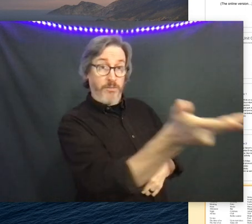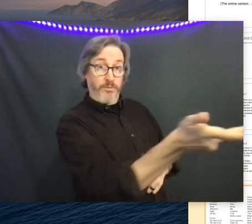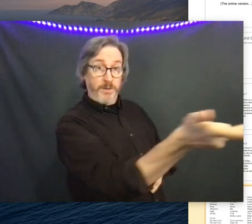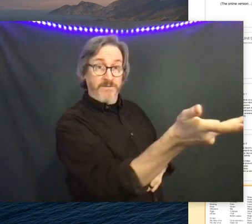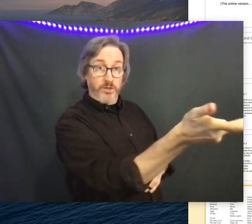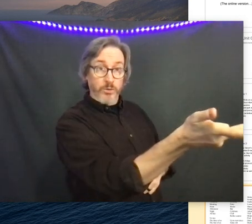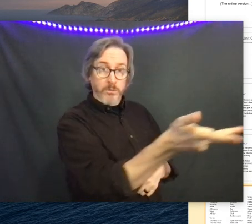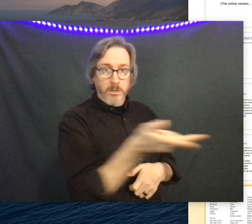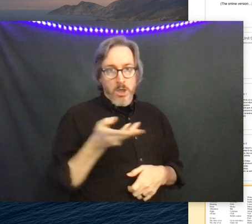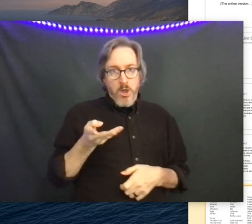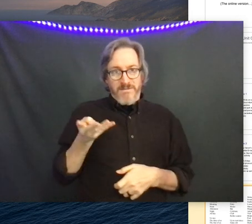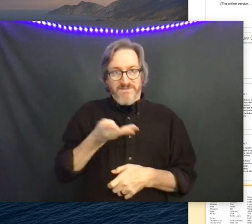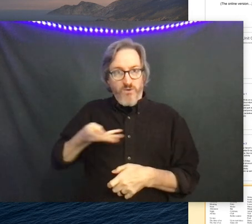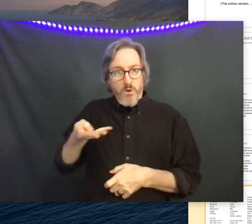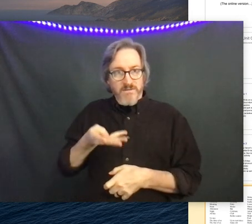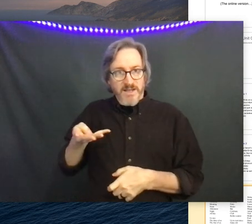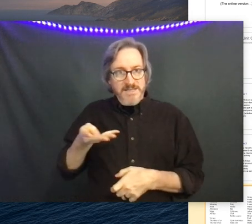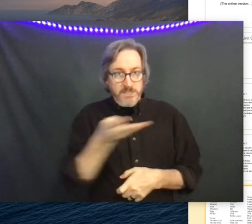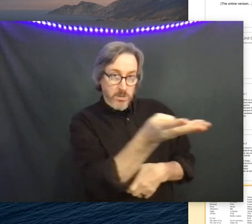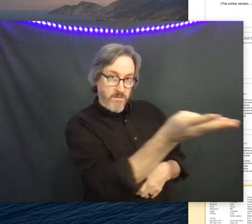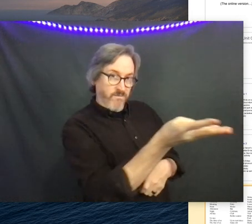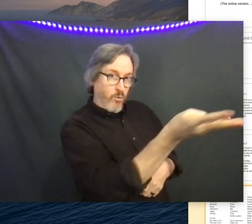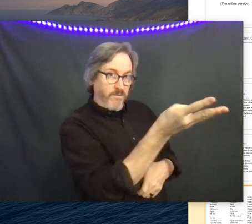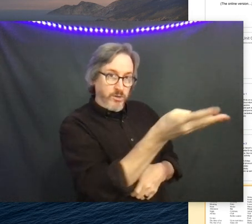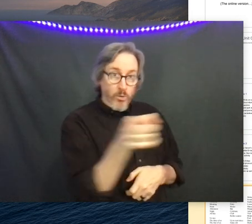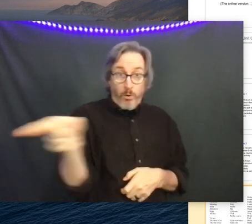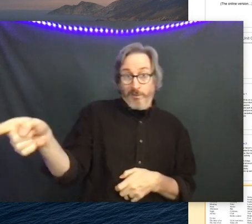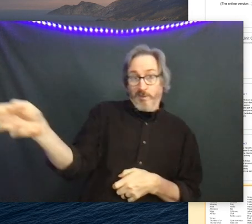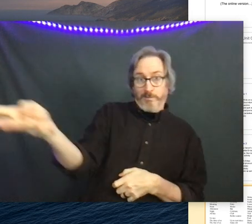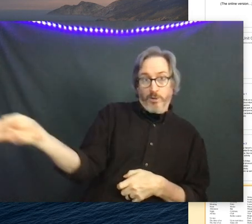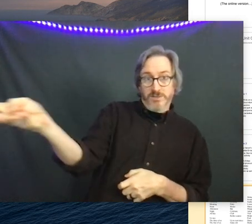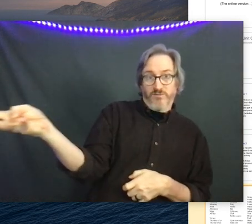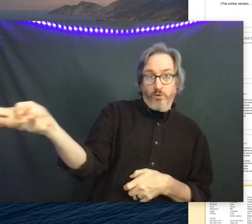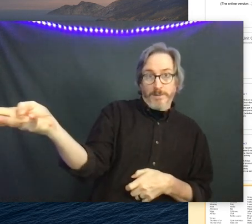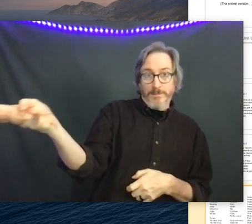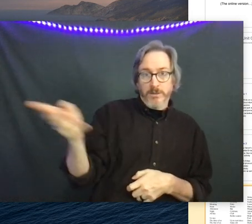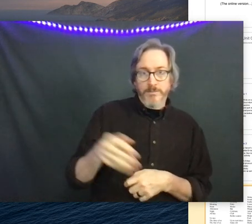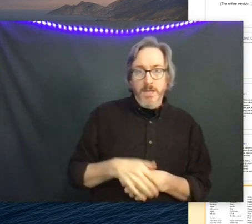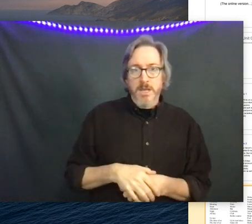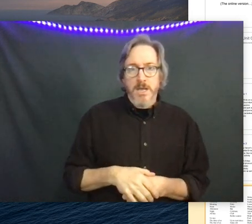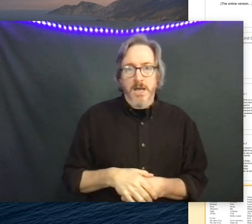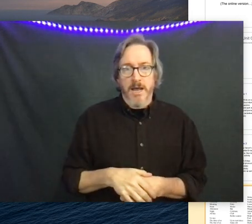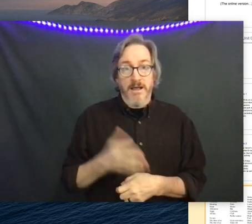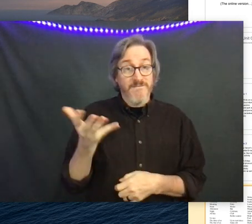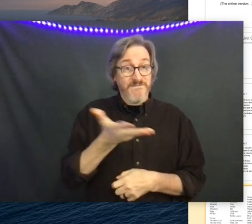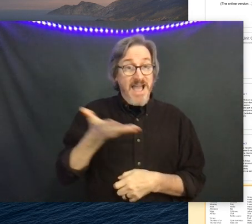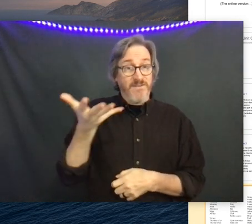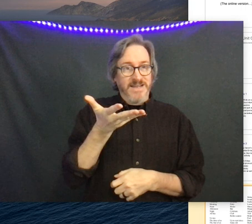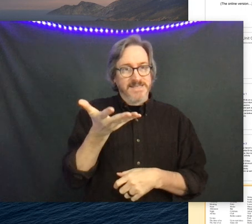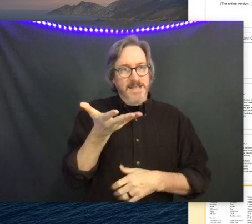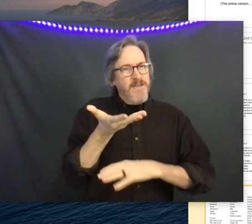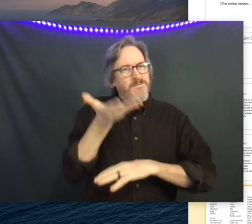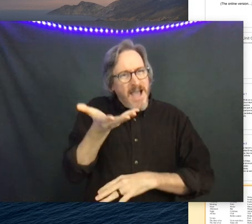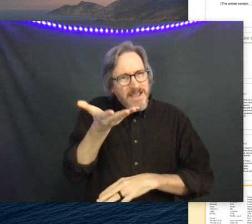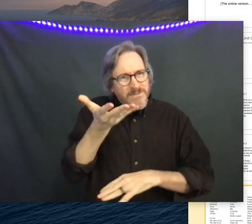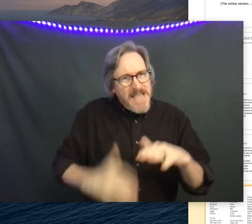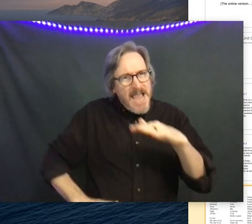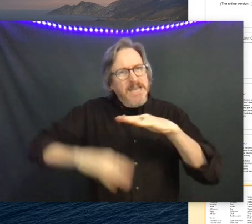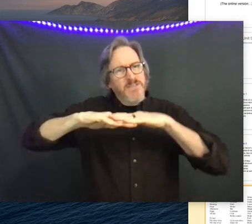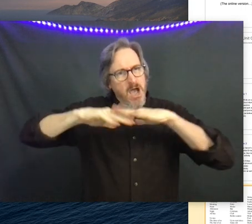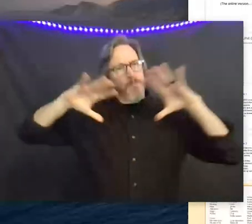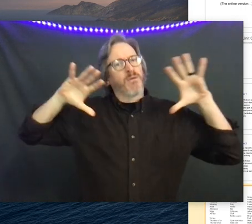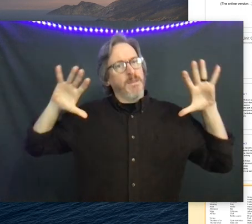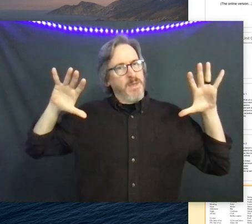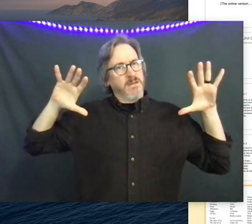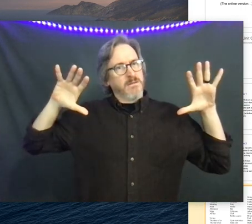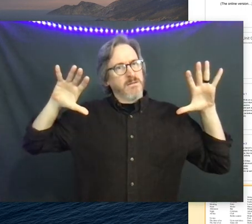or 3 of you. 4 of us, 4 of you, or those 4 people. 5 of us. 5 is kind